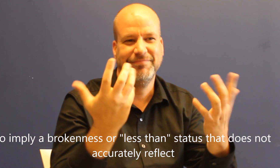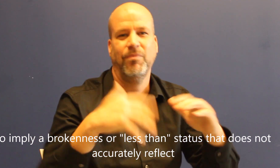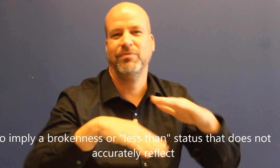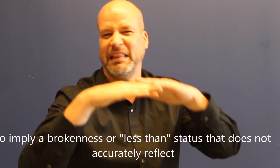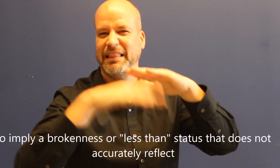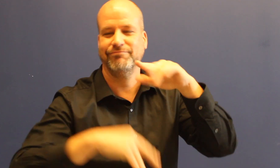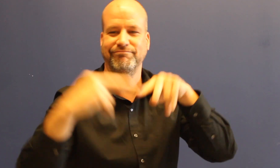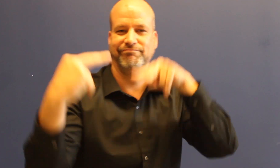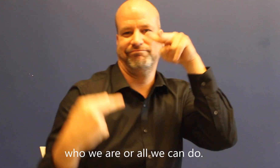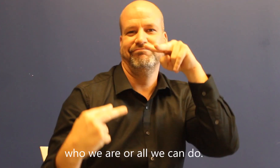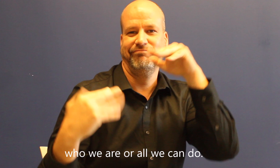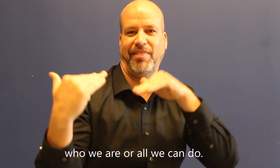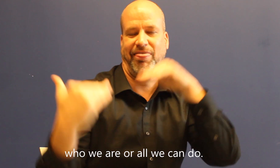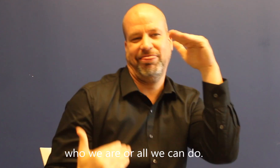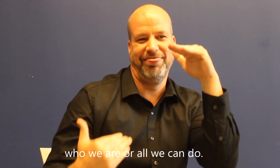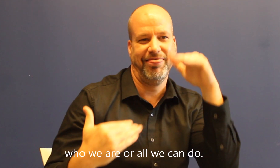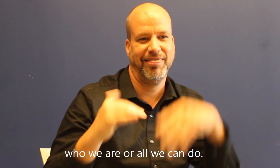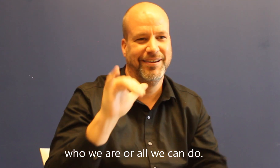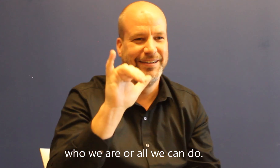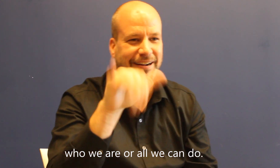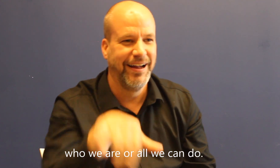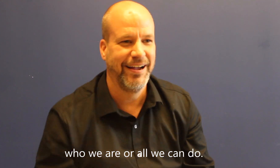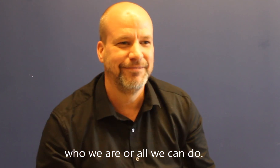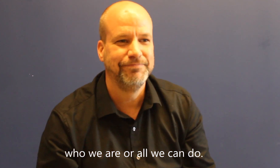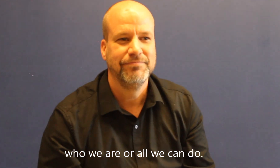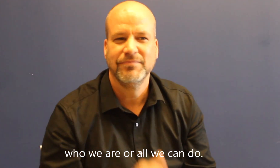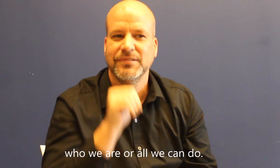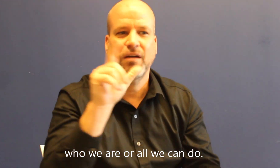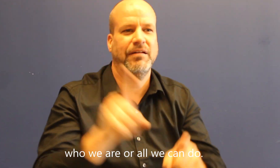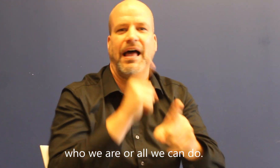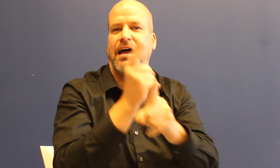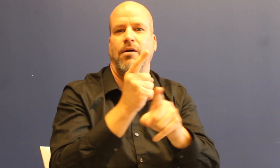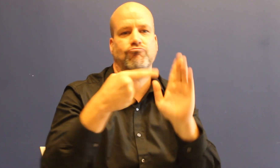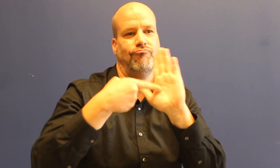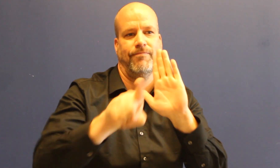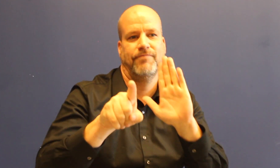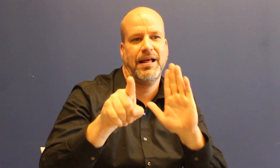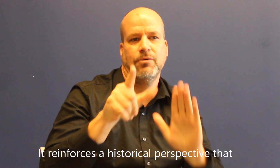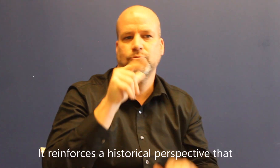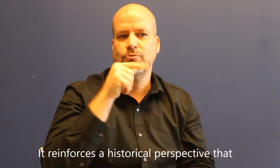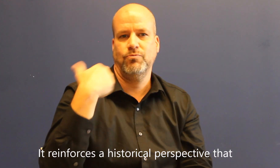than status that does not accurately reflect who we are or all we can do.